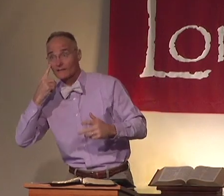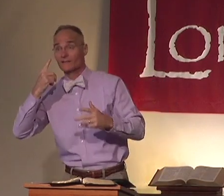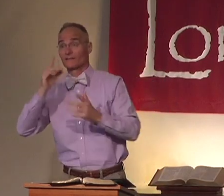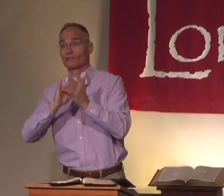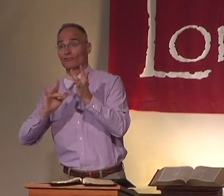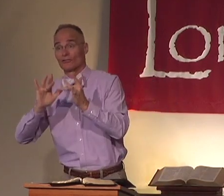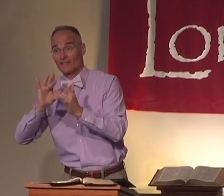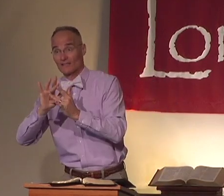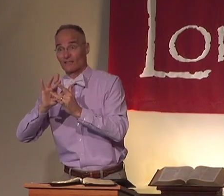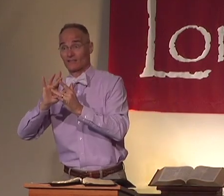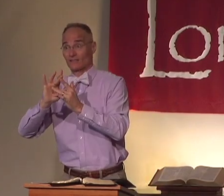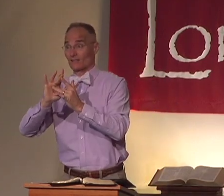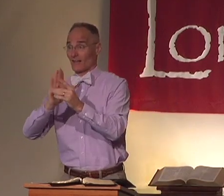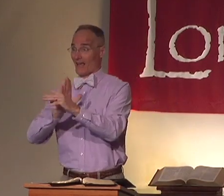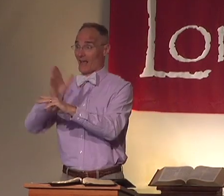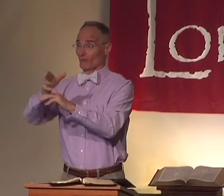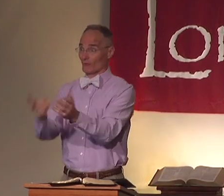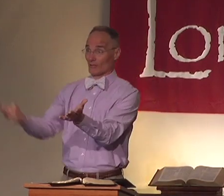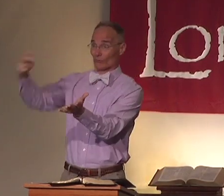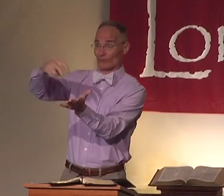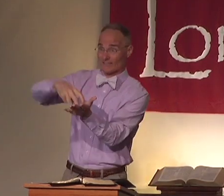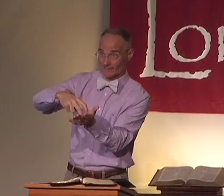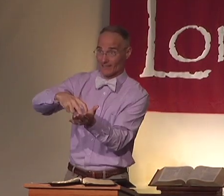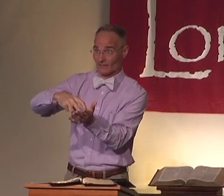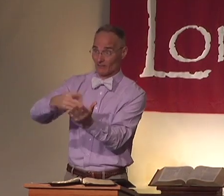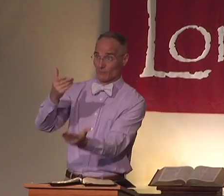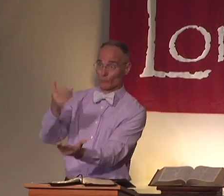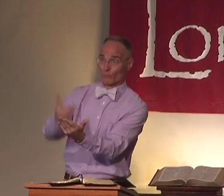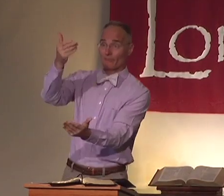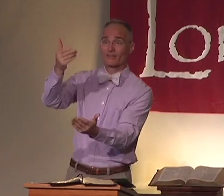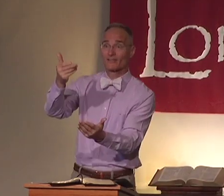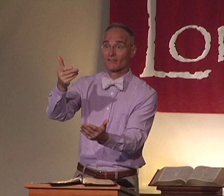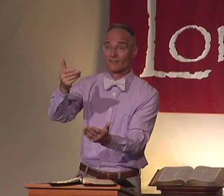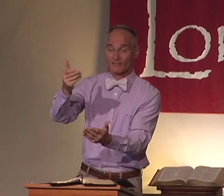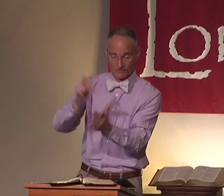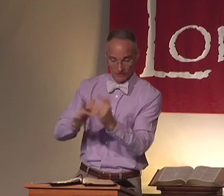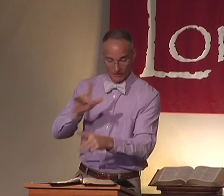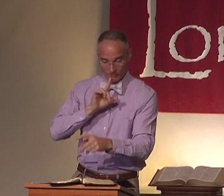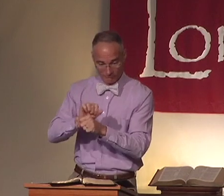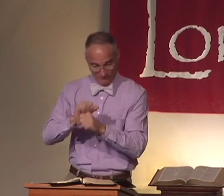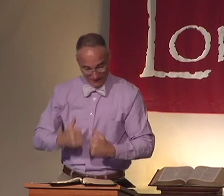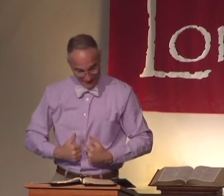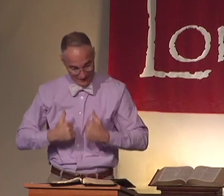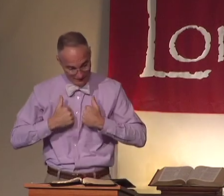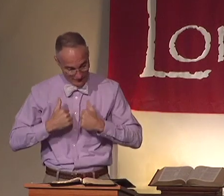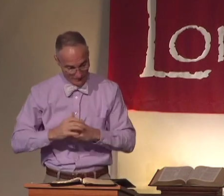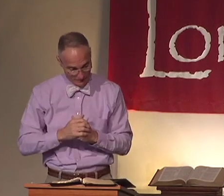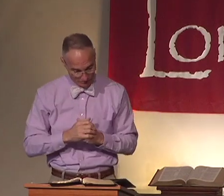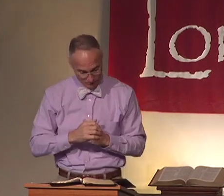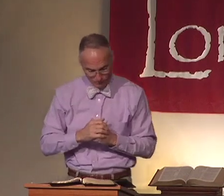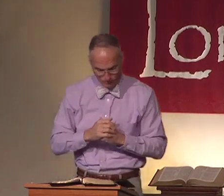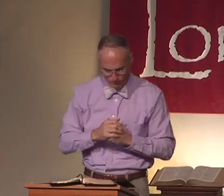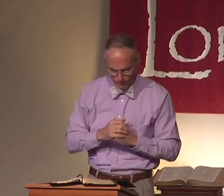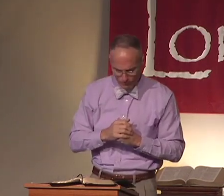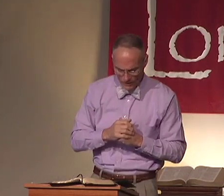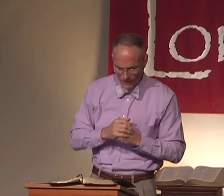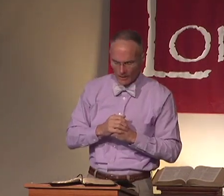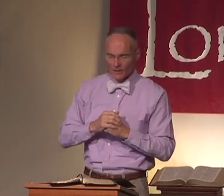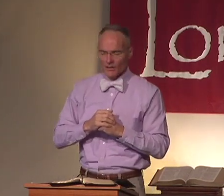who witnessed, who saw Jesus after he had risen. The proof was there that Jesus was alive.